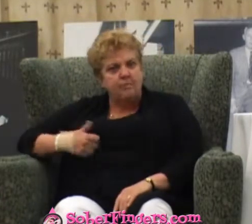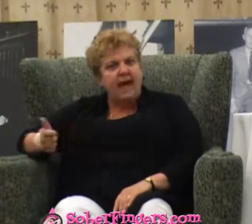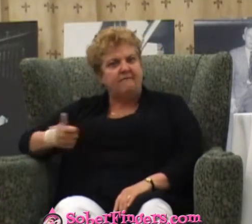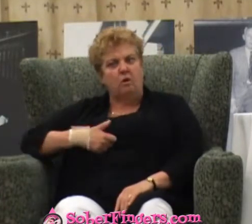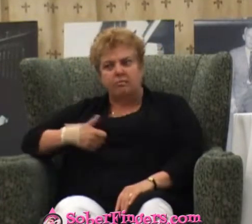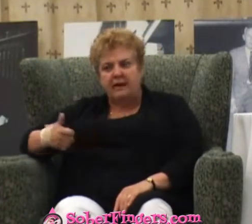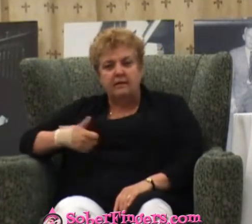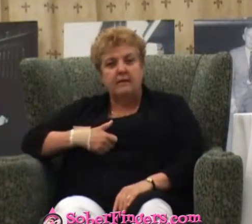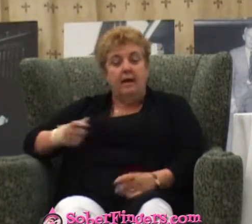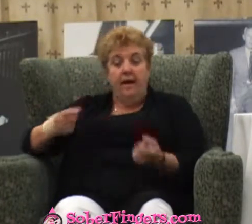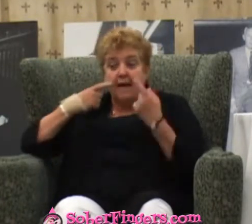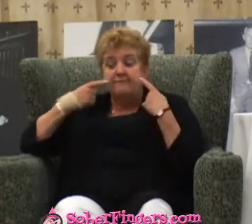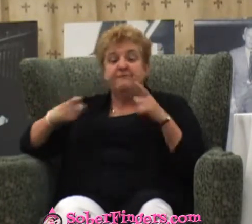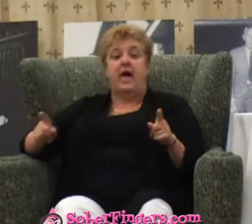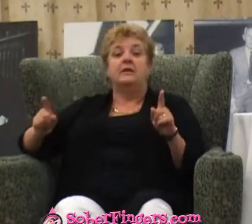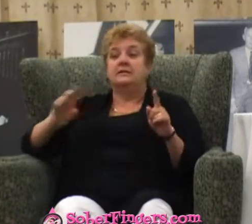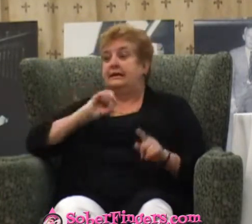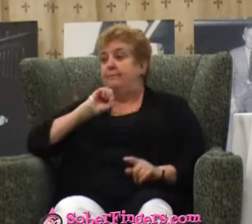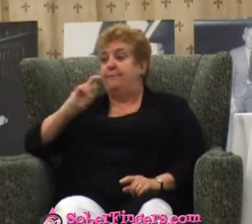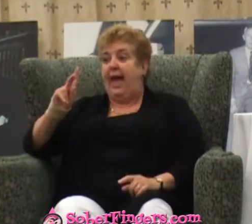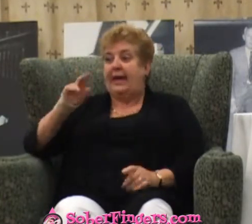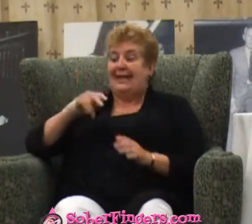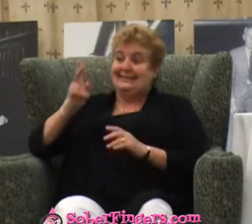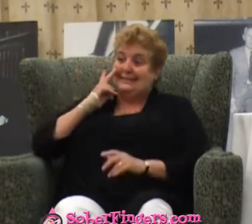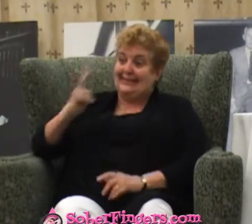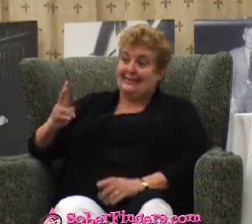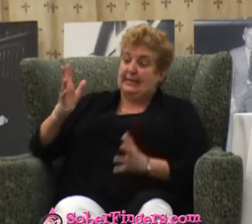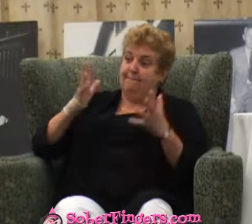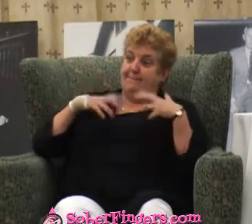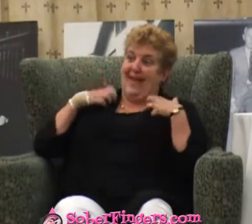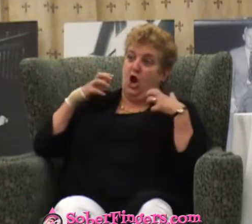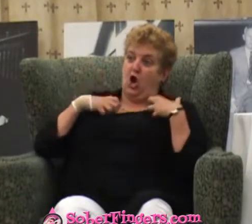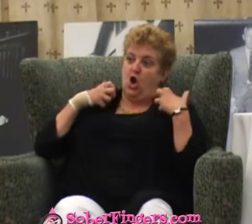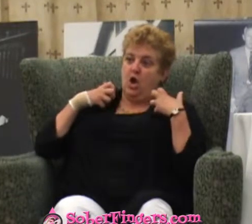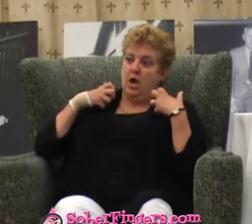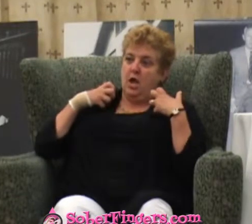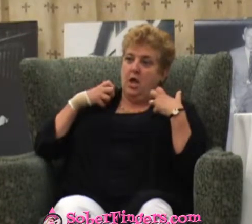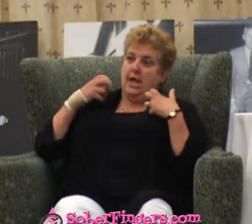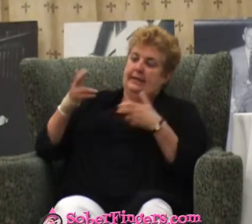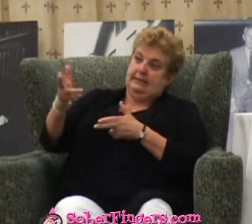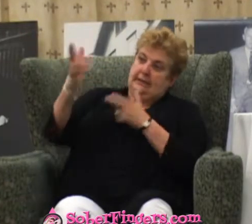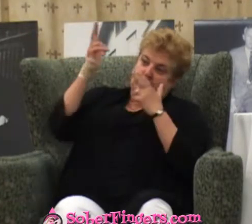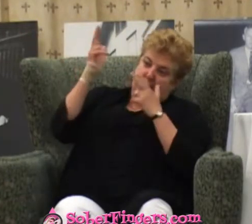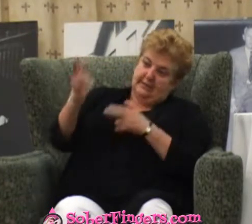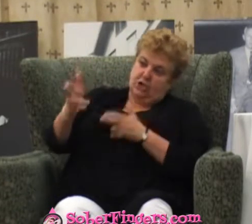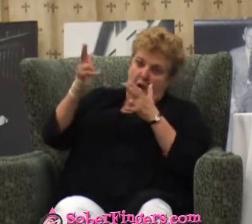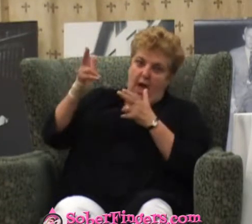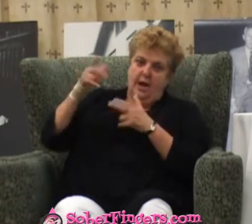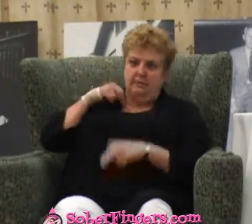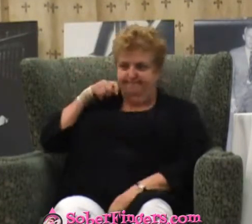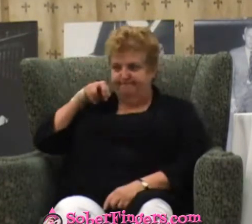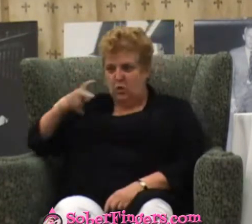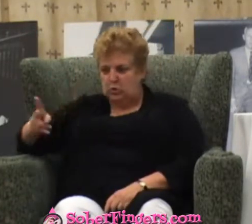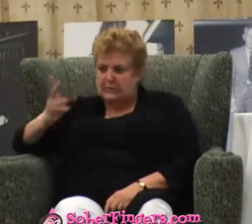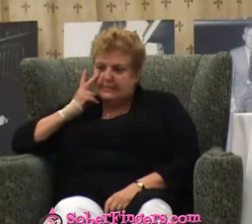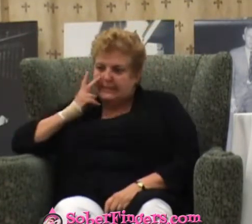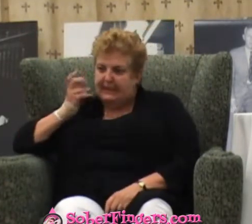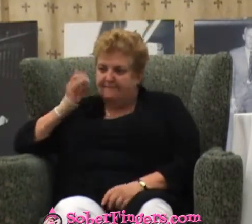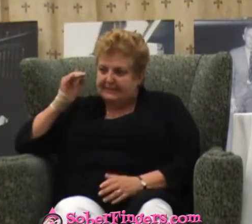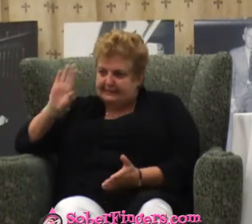up there, back in the tundra. He sees the bear. It's the one. He takes his shot. He goes over to check out his kill. Tap on his shoulder.